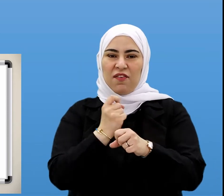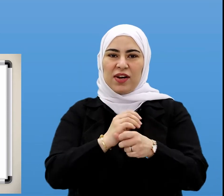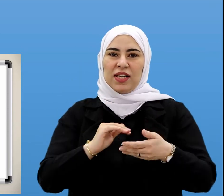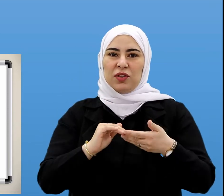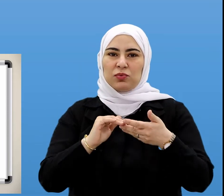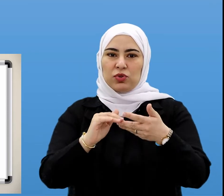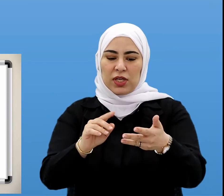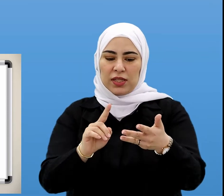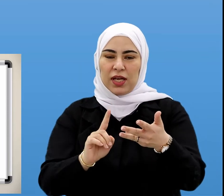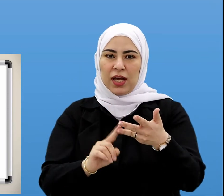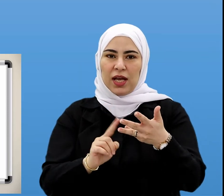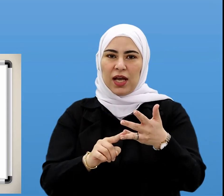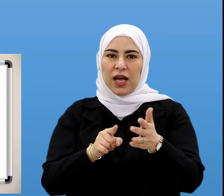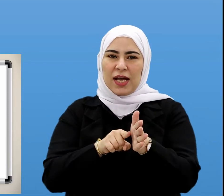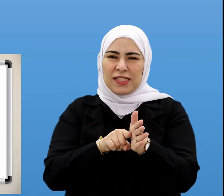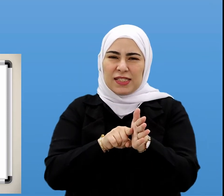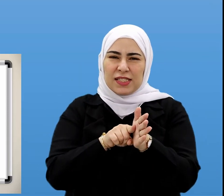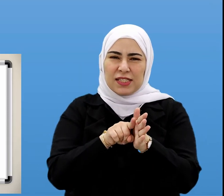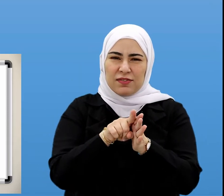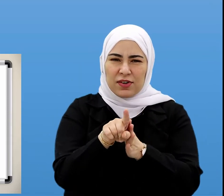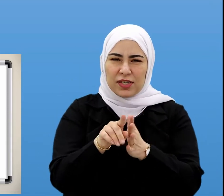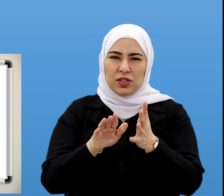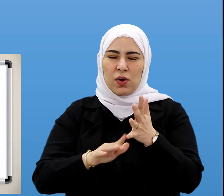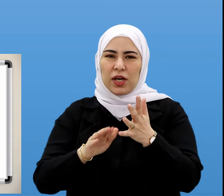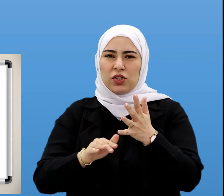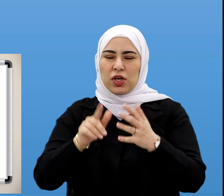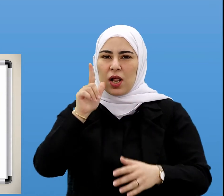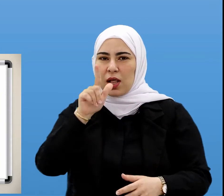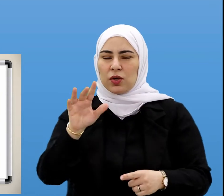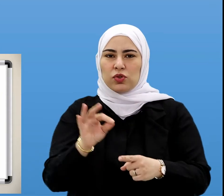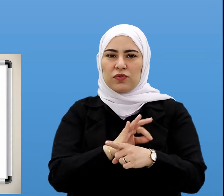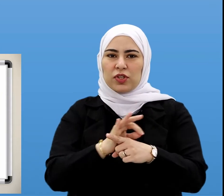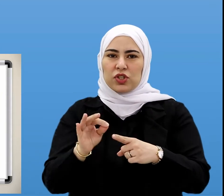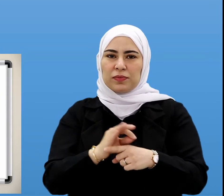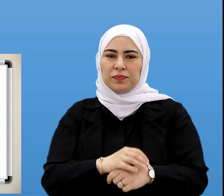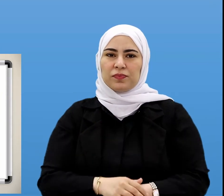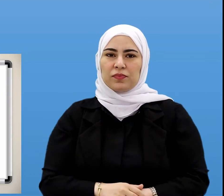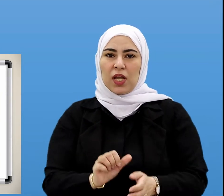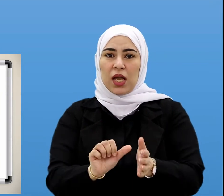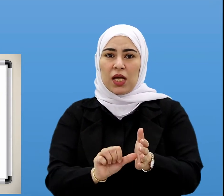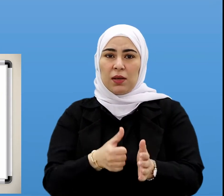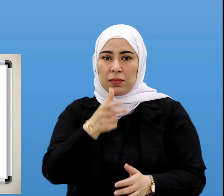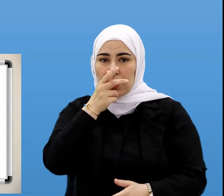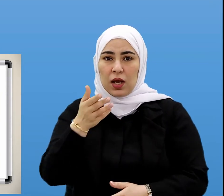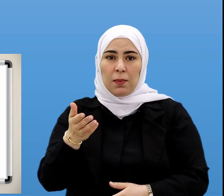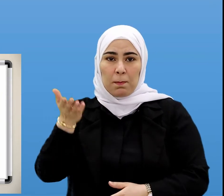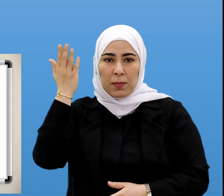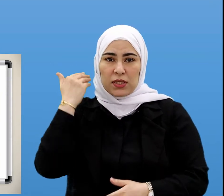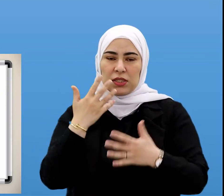intensifiers. The last thing we'll talk about is language functions. First, let's go through the past simple.